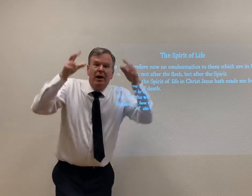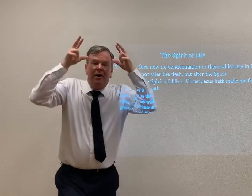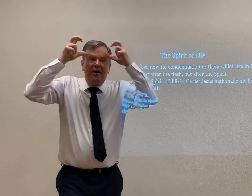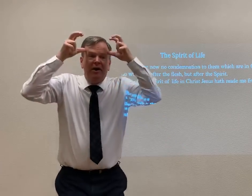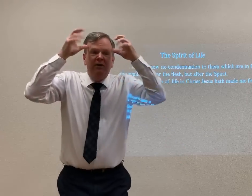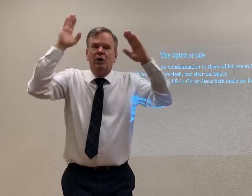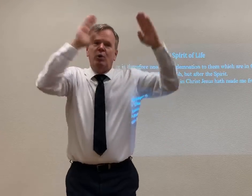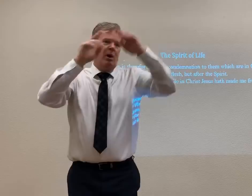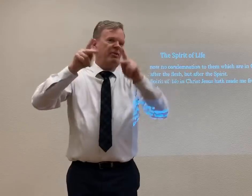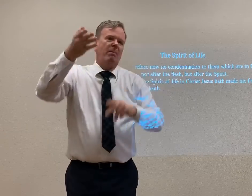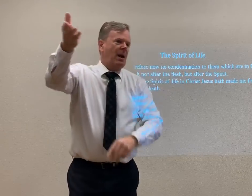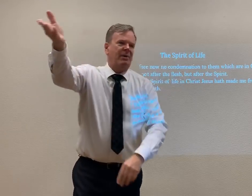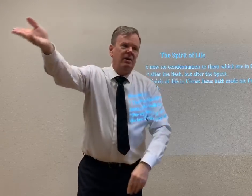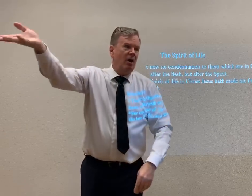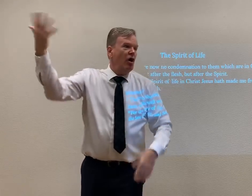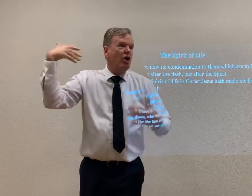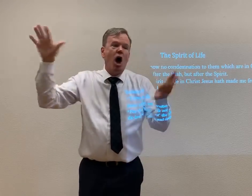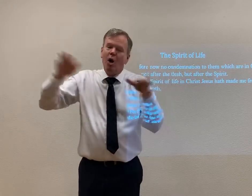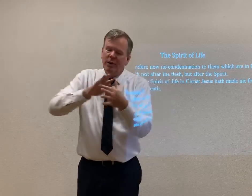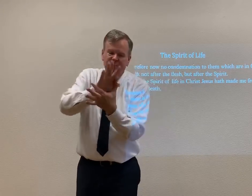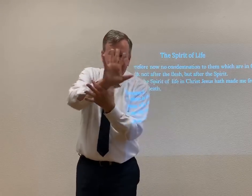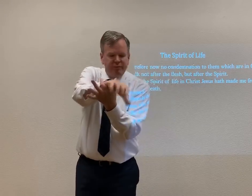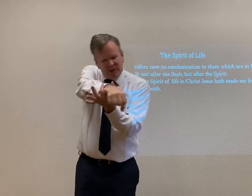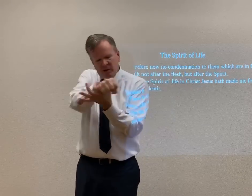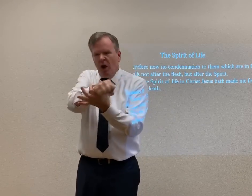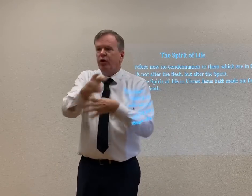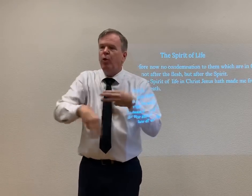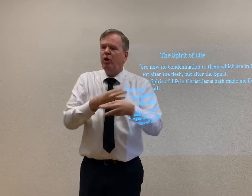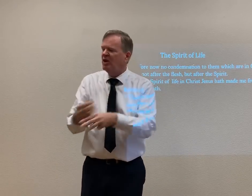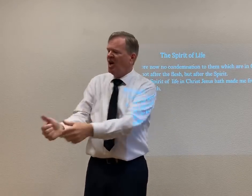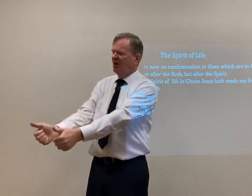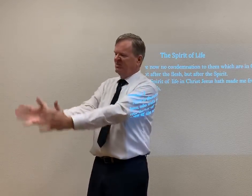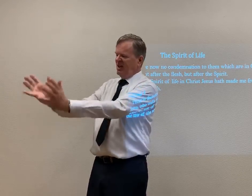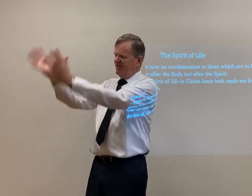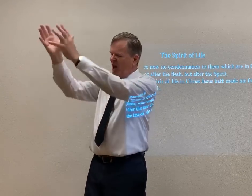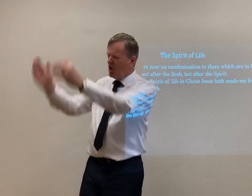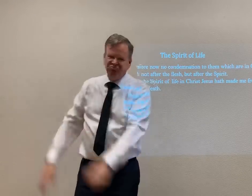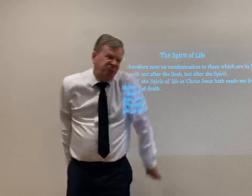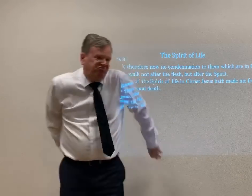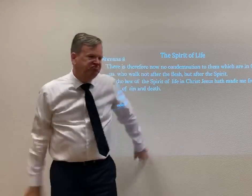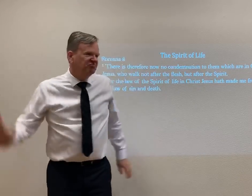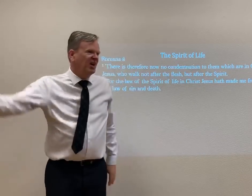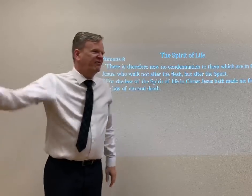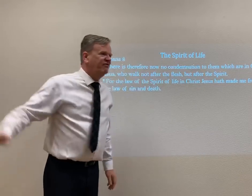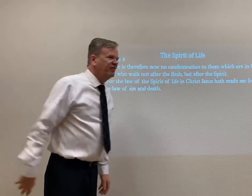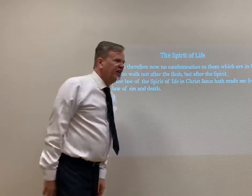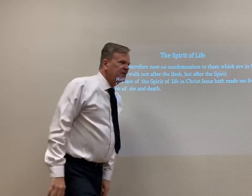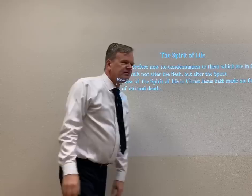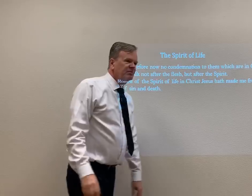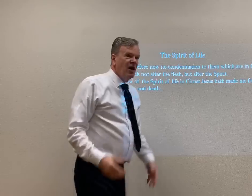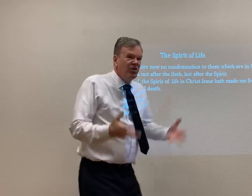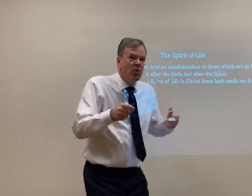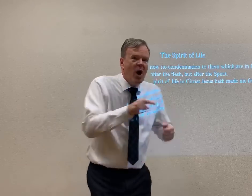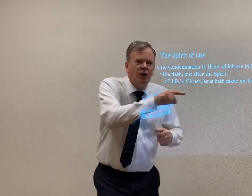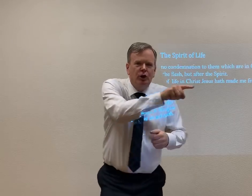And that's how we get stuck. When we do that, the devil's not worried about you, but you're stuck. He knows he has you. You're not going anywhere. You're not letting go of